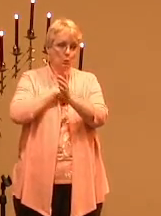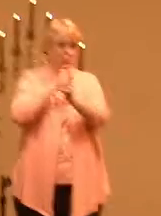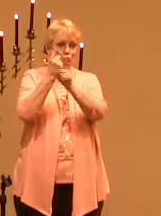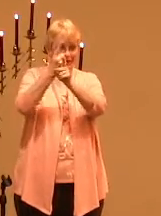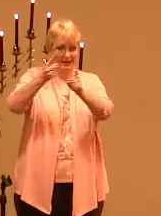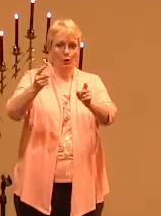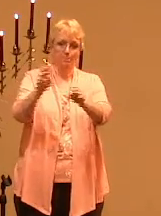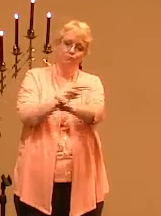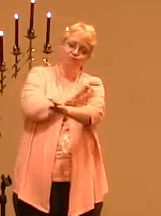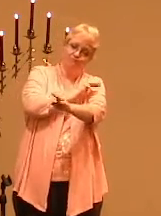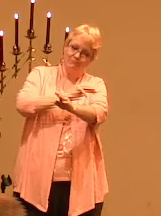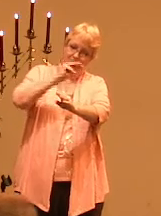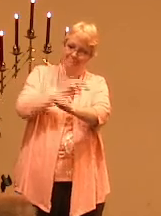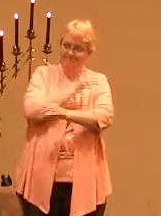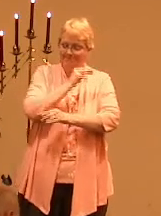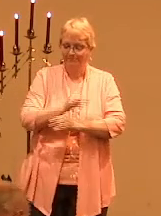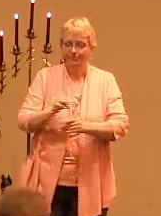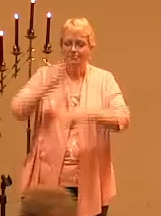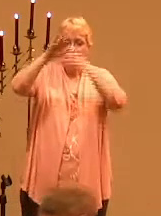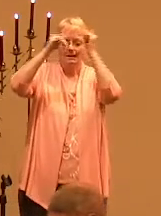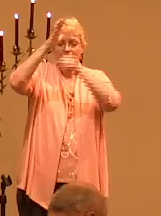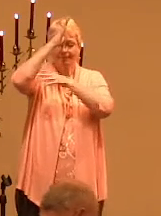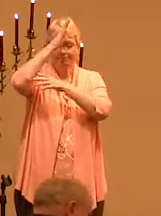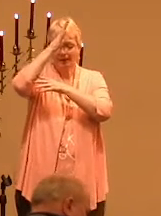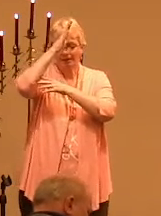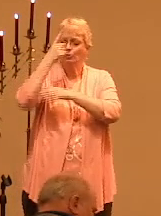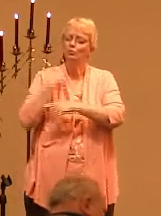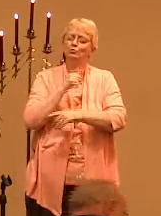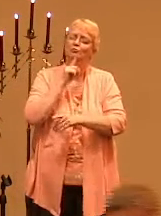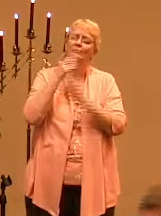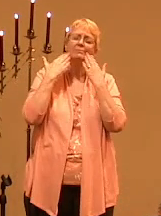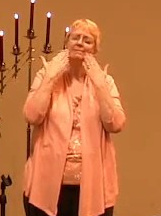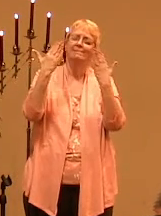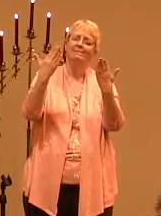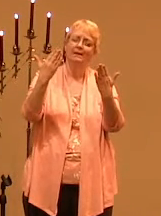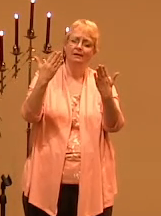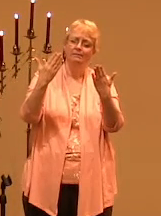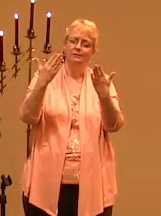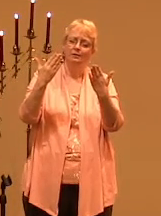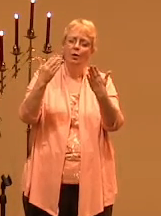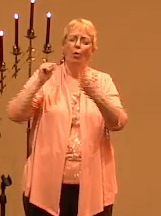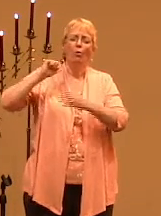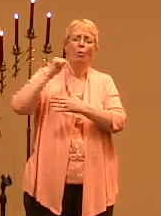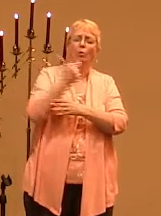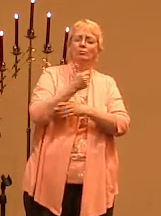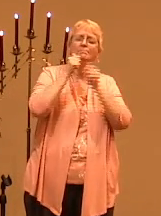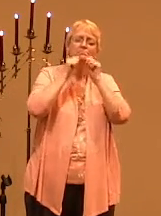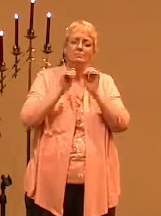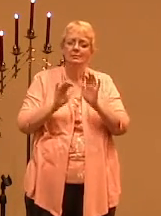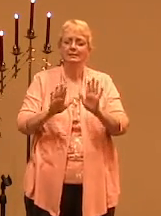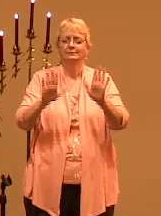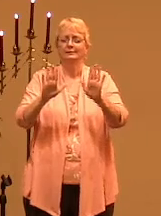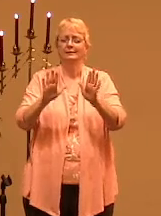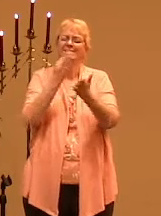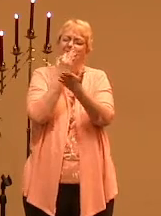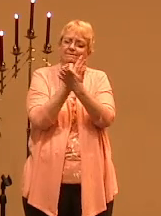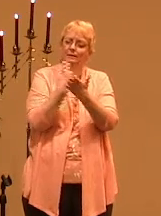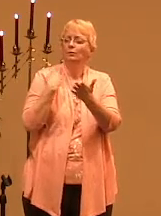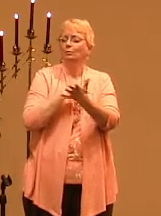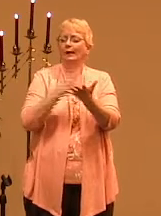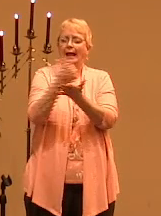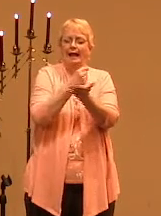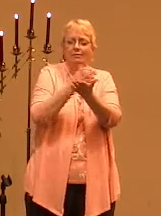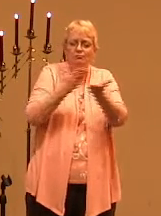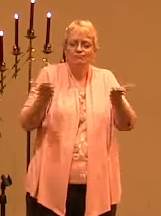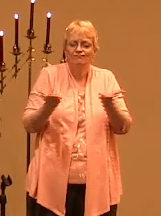into our music. Gracious Heavenly Father, we are so thankful for all of your blessings and the fact that we can